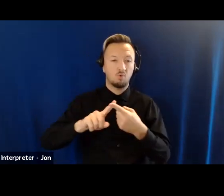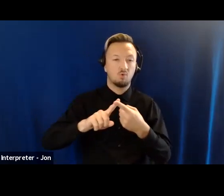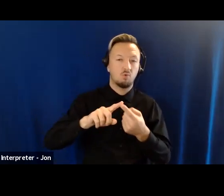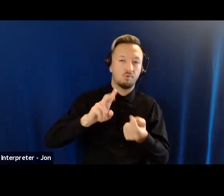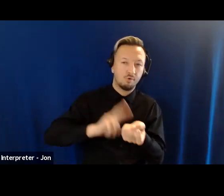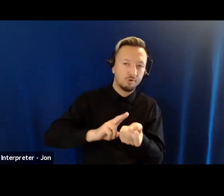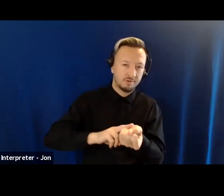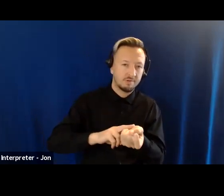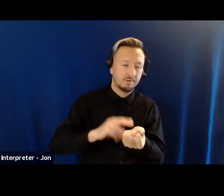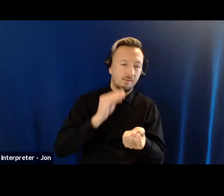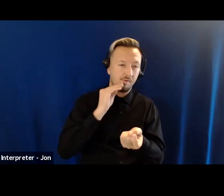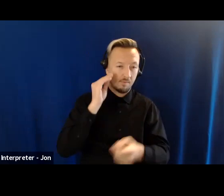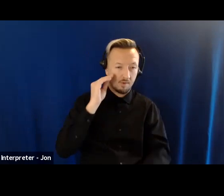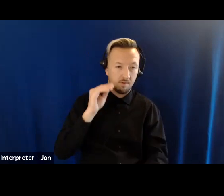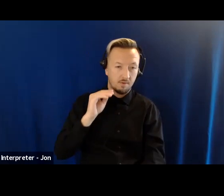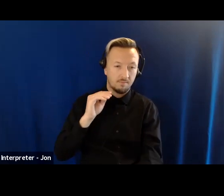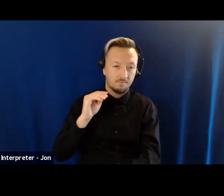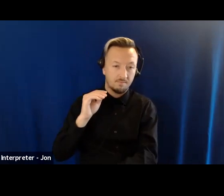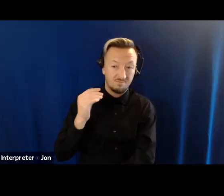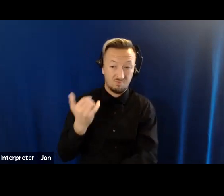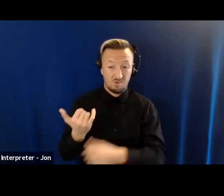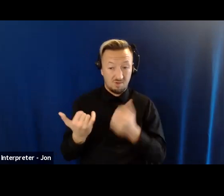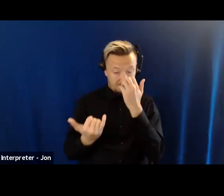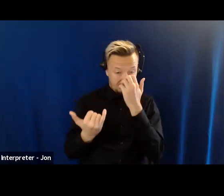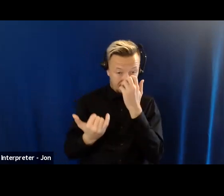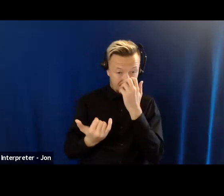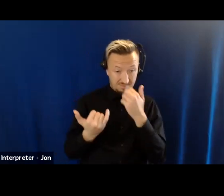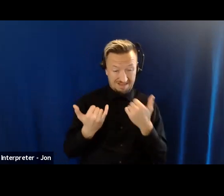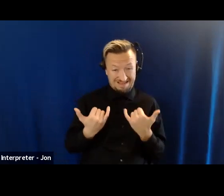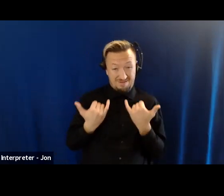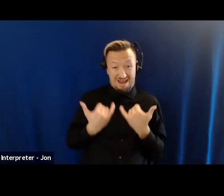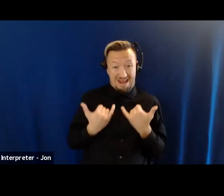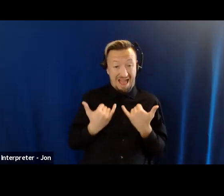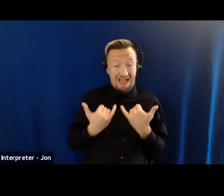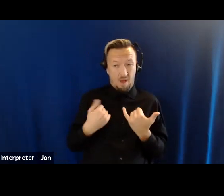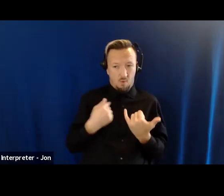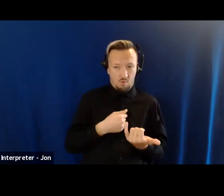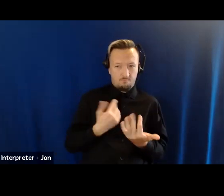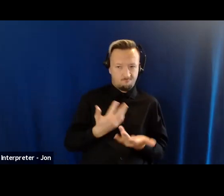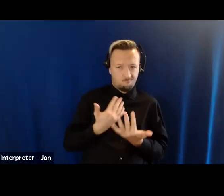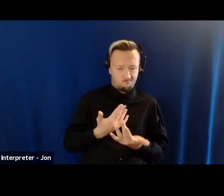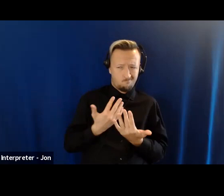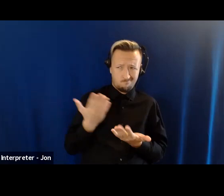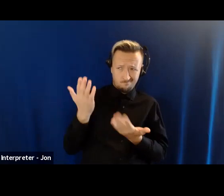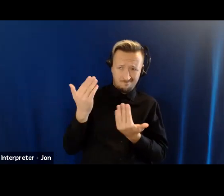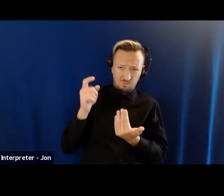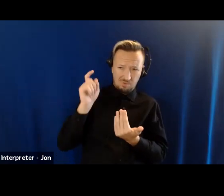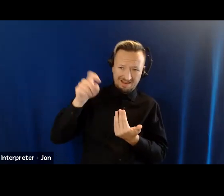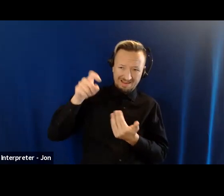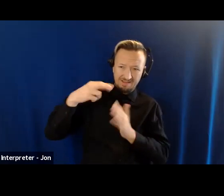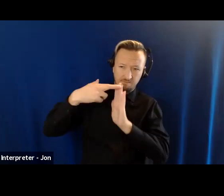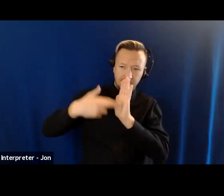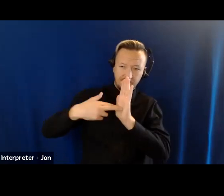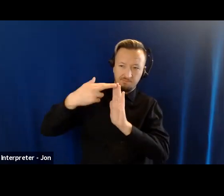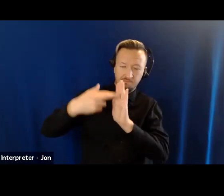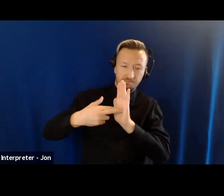Today, we are waiting for clear guidance that can explain to